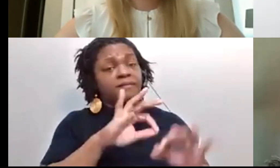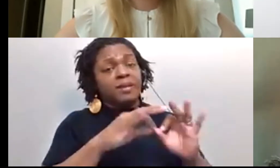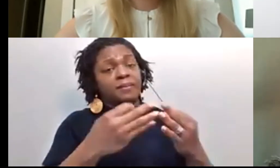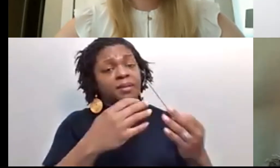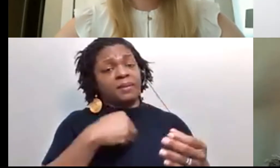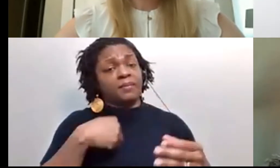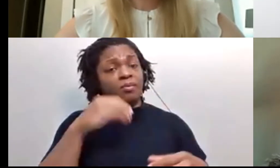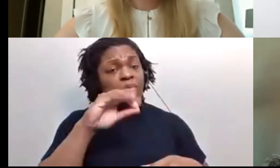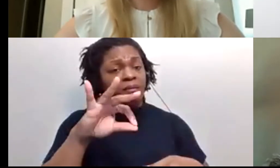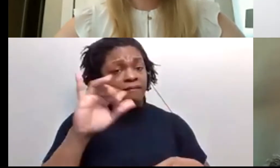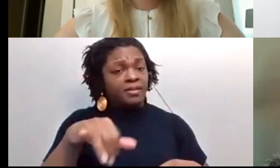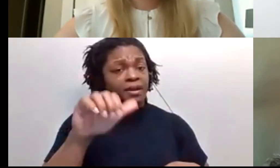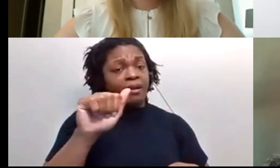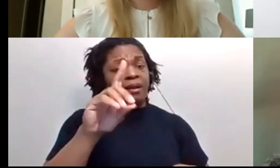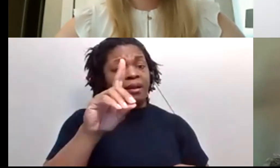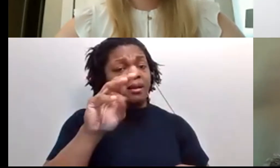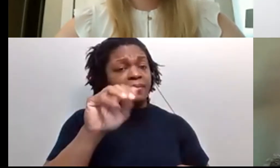if we want to go that far or not.